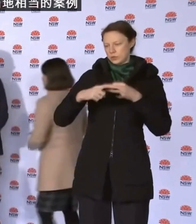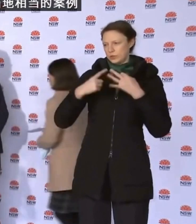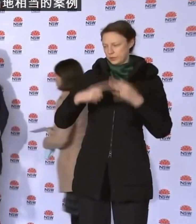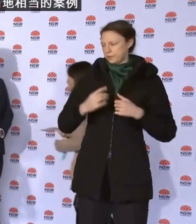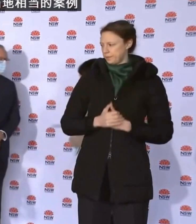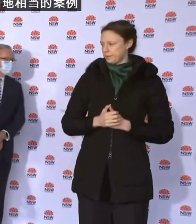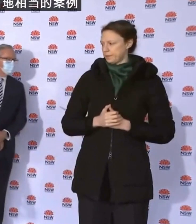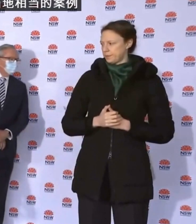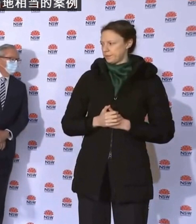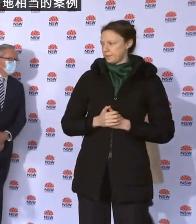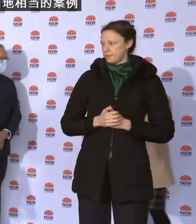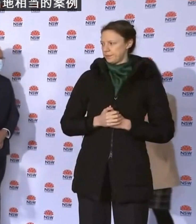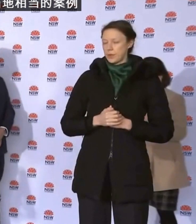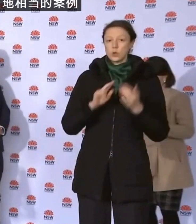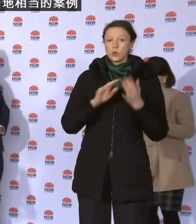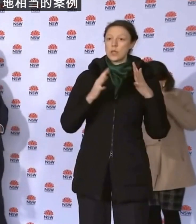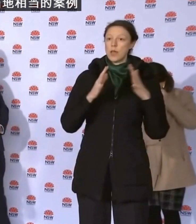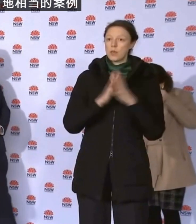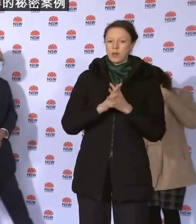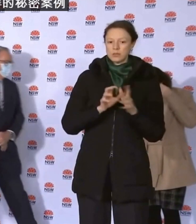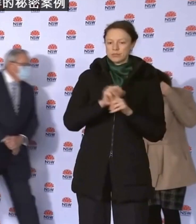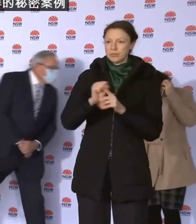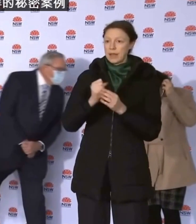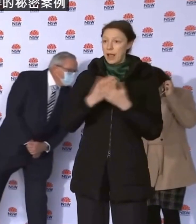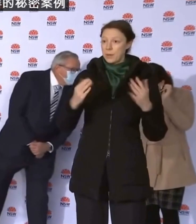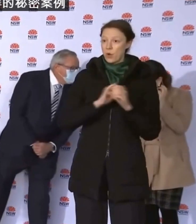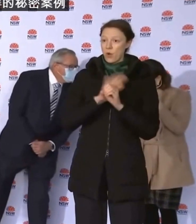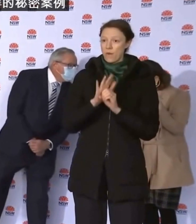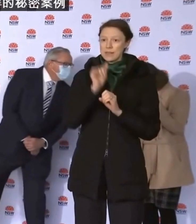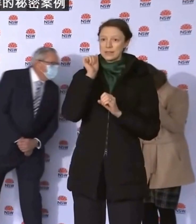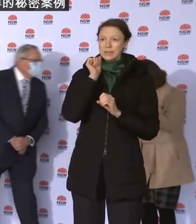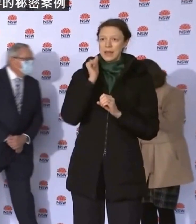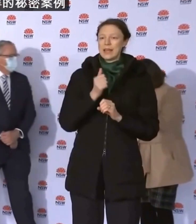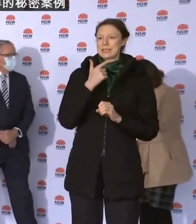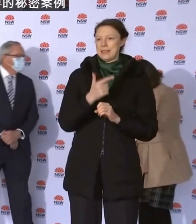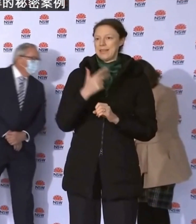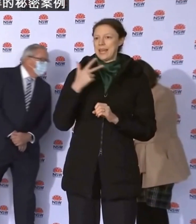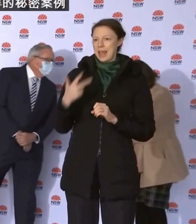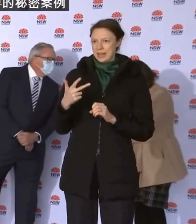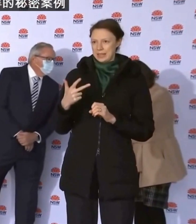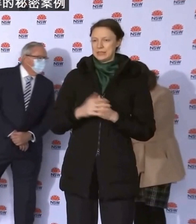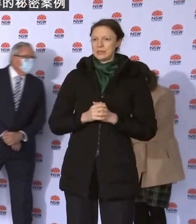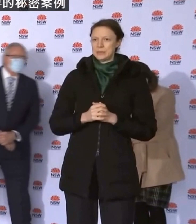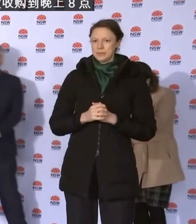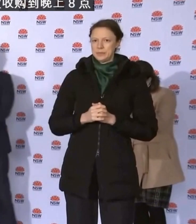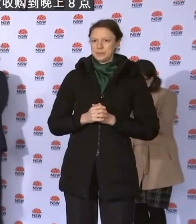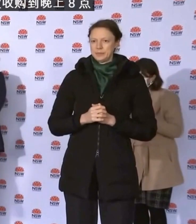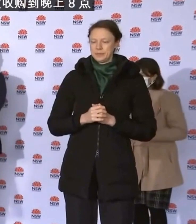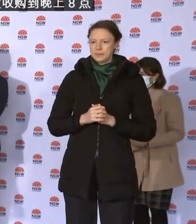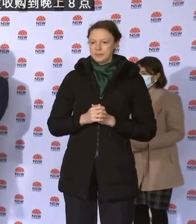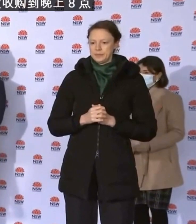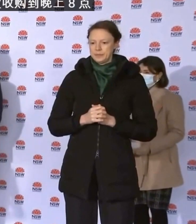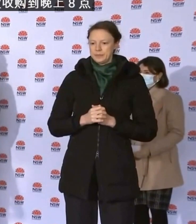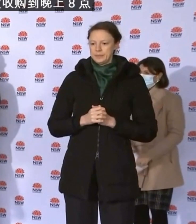So New South Wales recorded 78 locally acquired cases of COVID in the 24 hours to 8 p.m. last